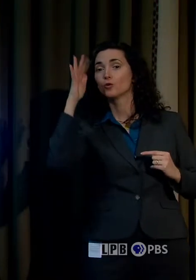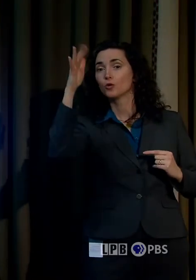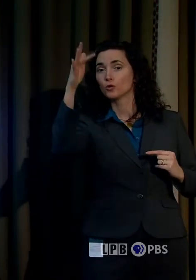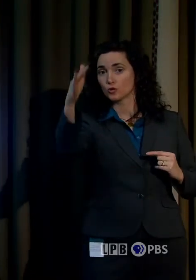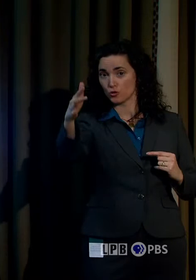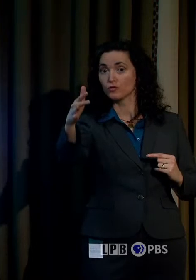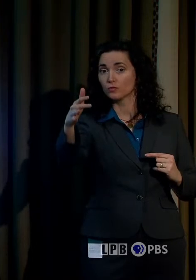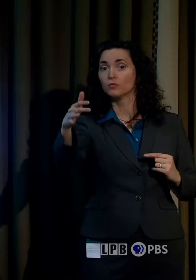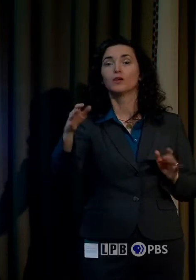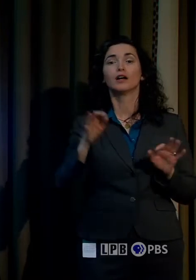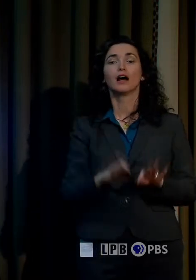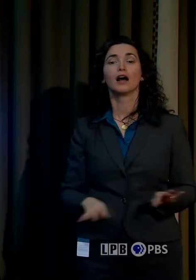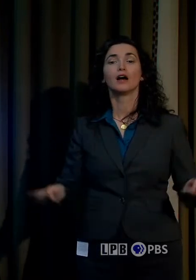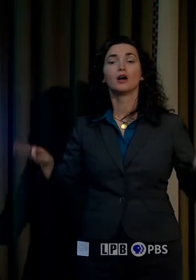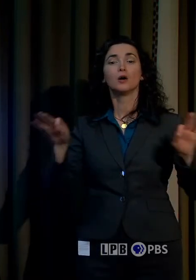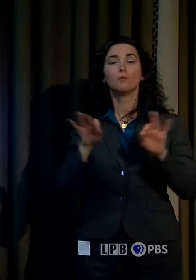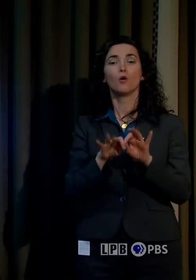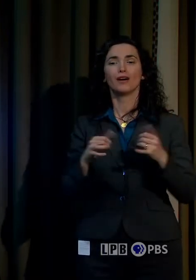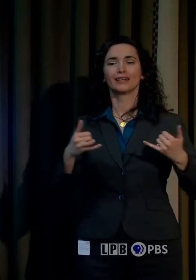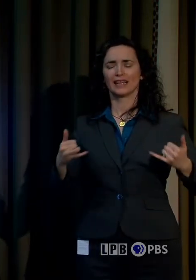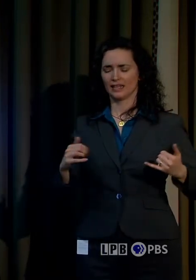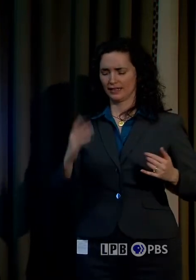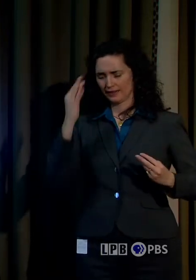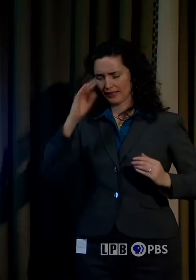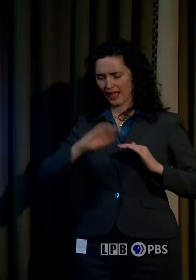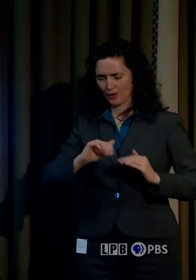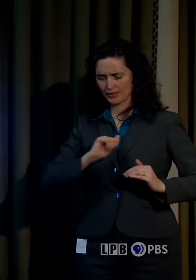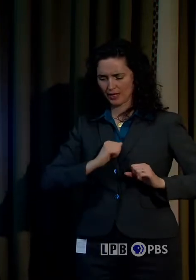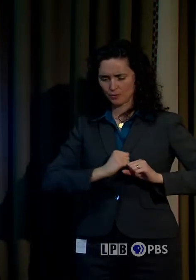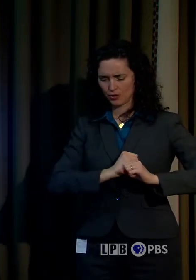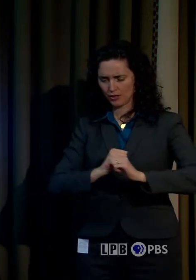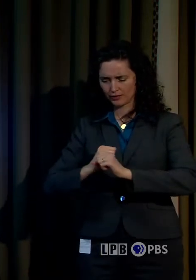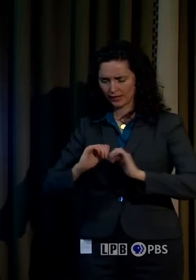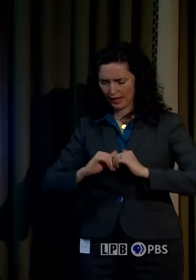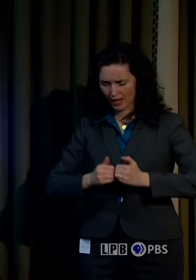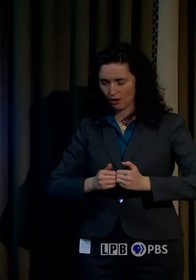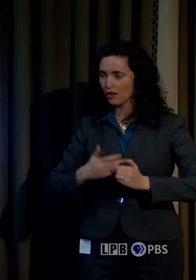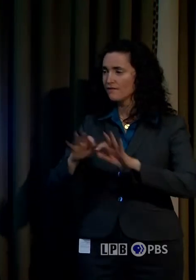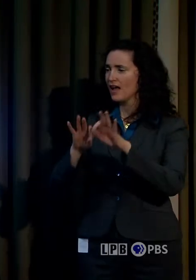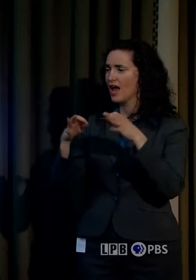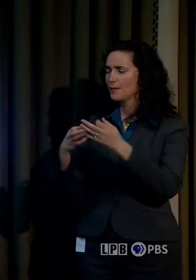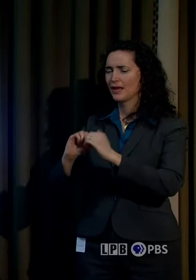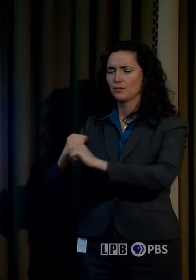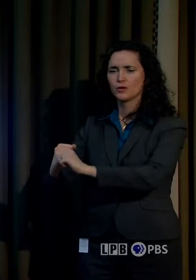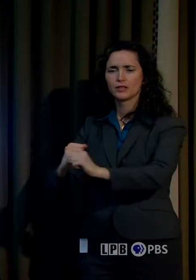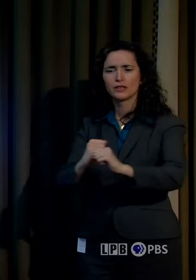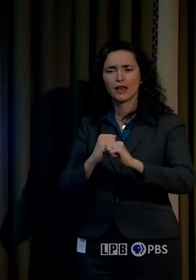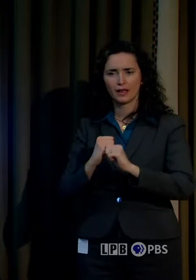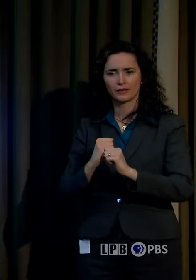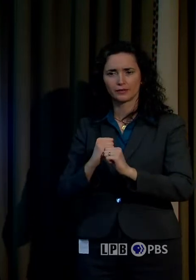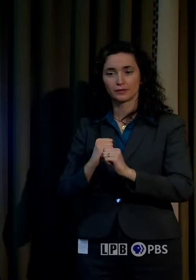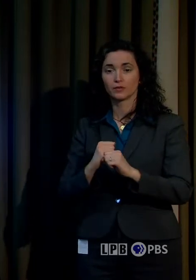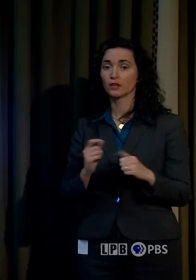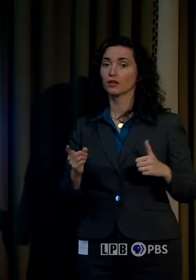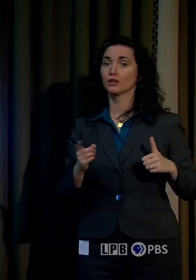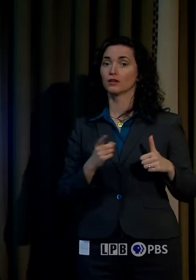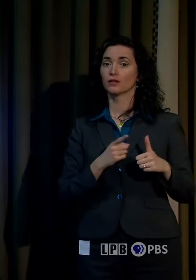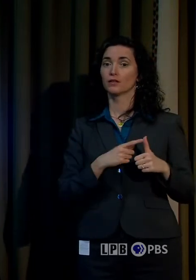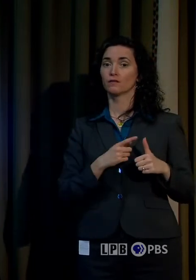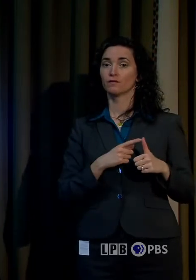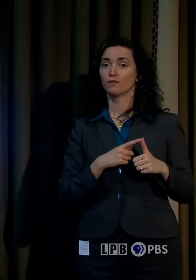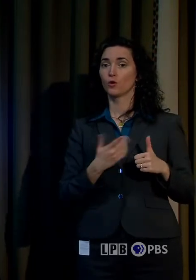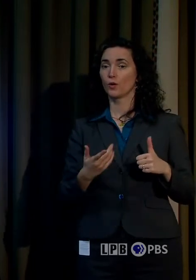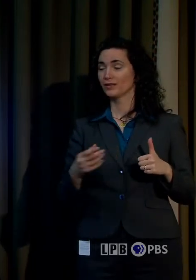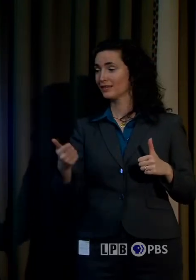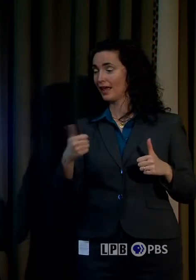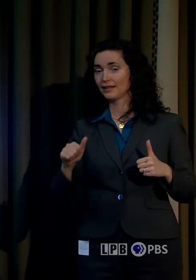it's more important for us to take stock of how to best protect ourselves and how to best protect our families. That starts, number one, with anyone